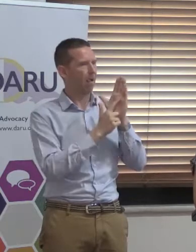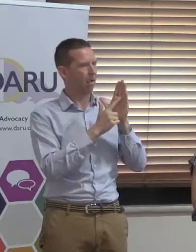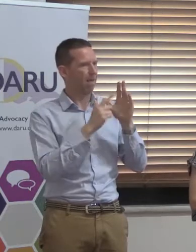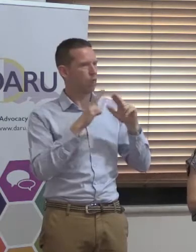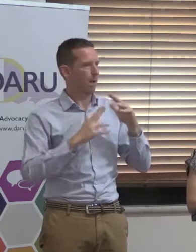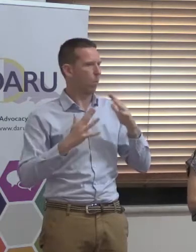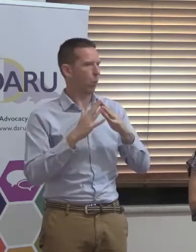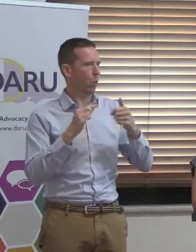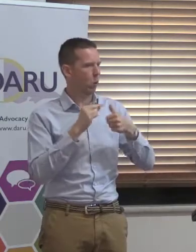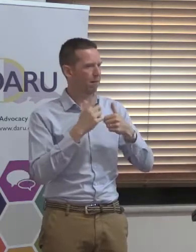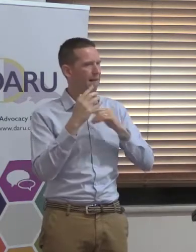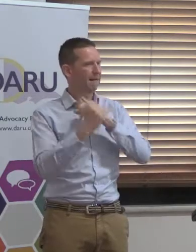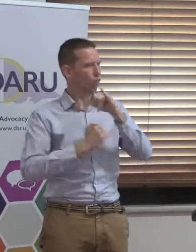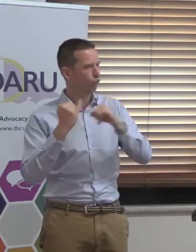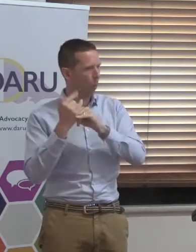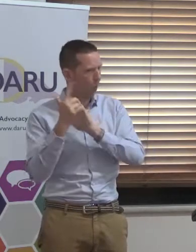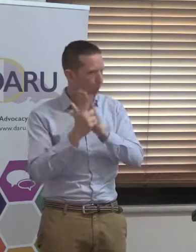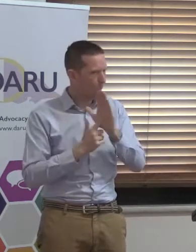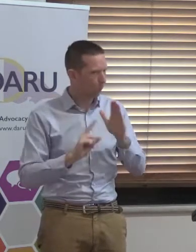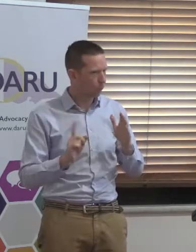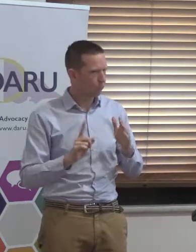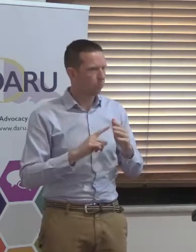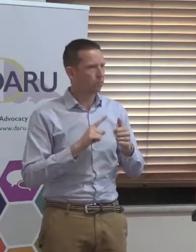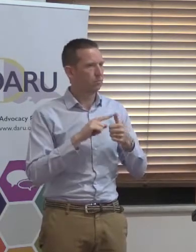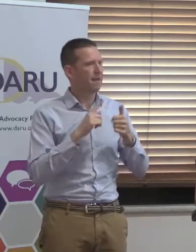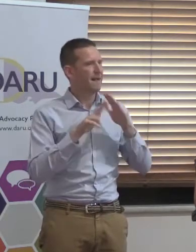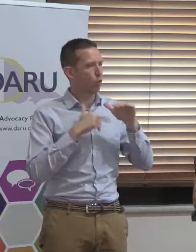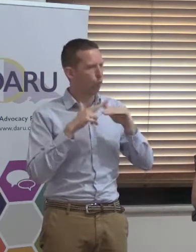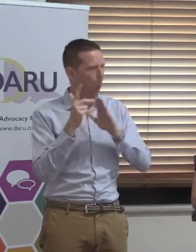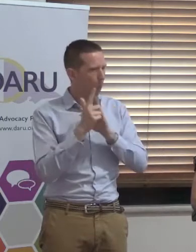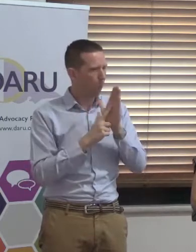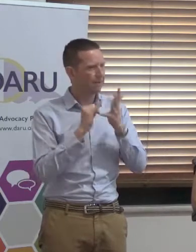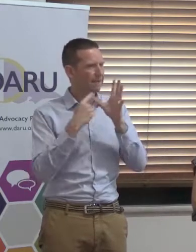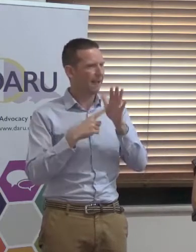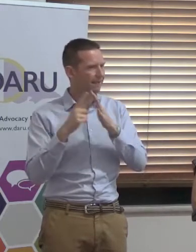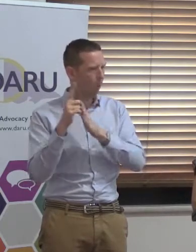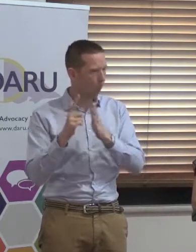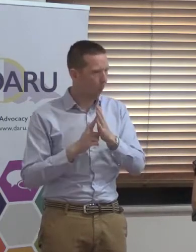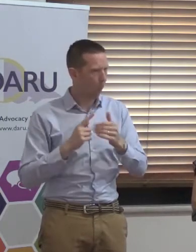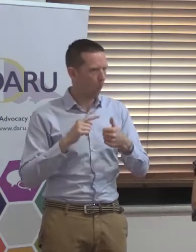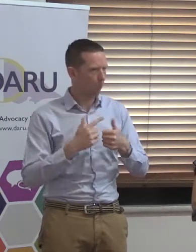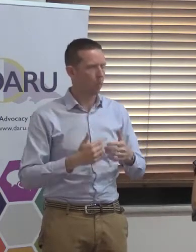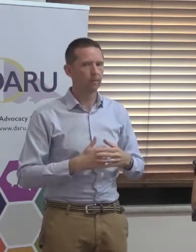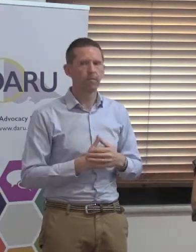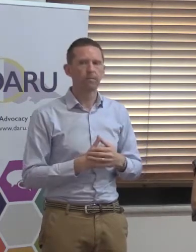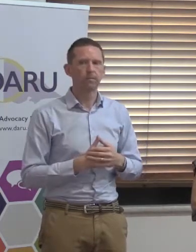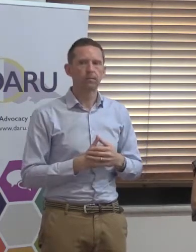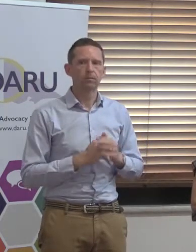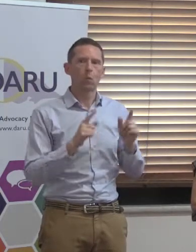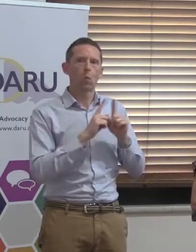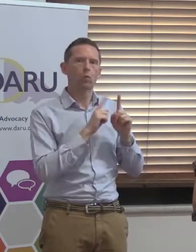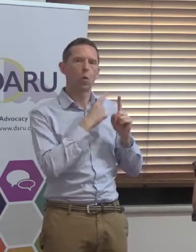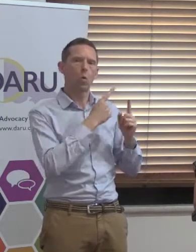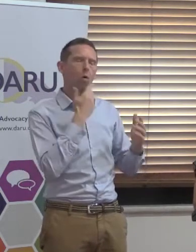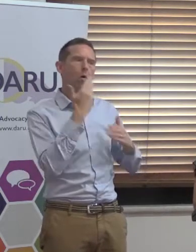framework, international laws, national laws and state laws, and it also talks about,